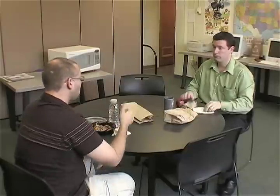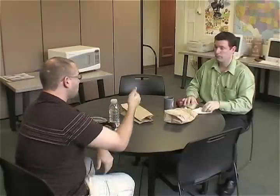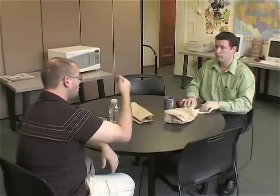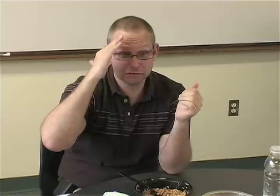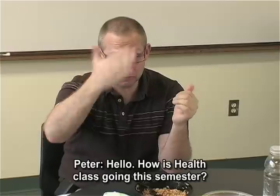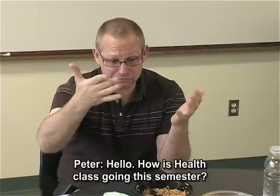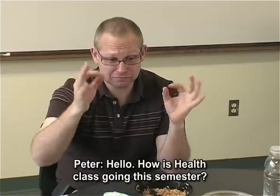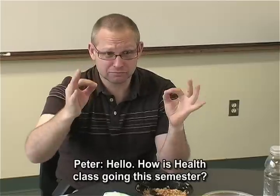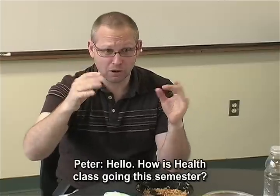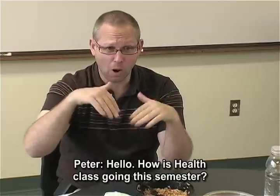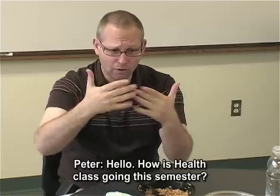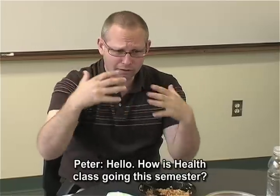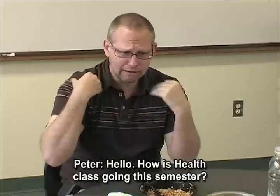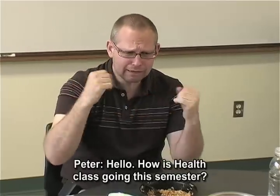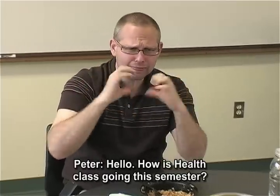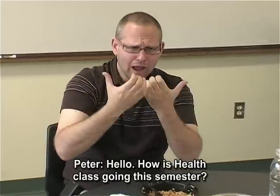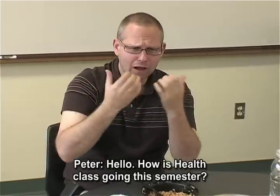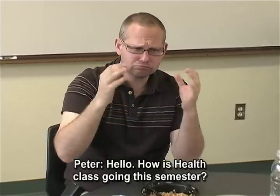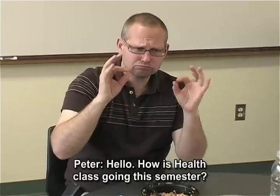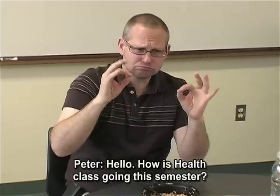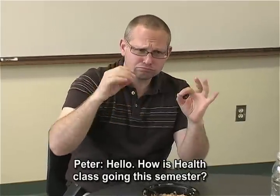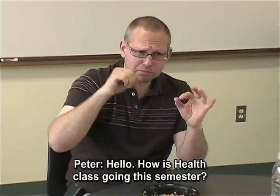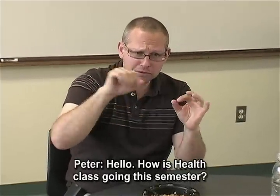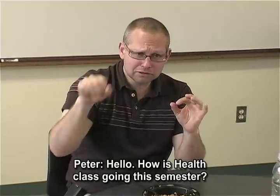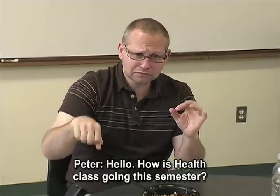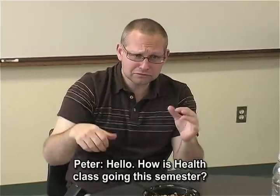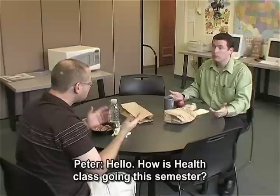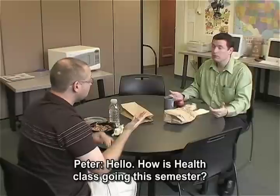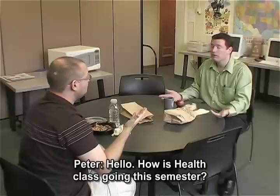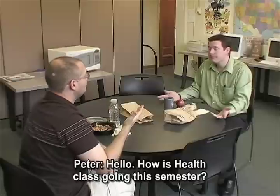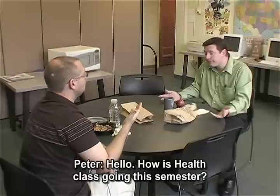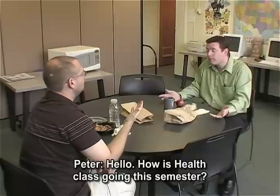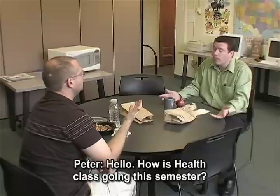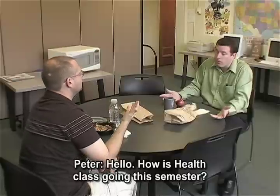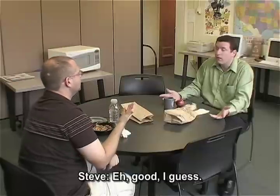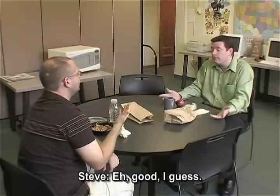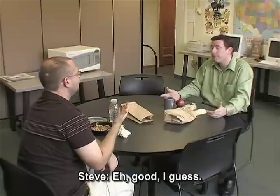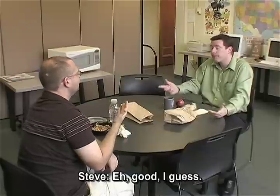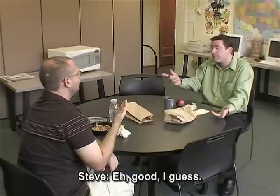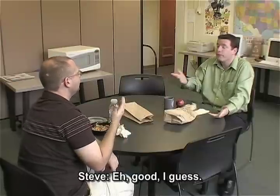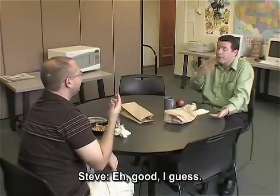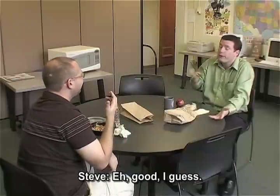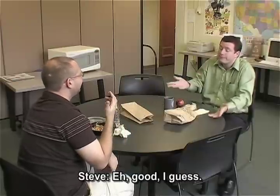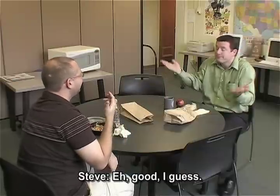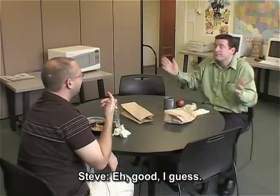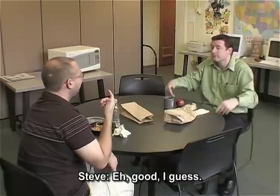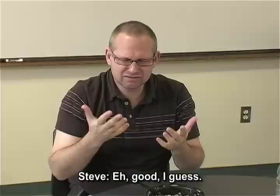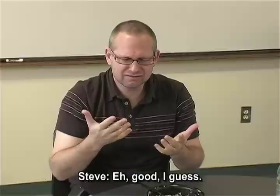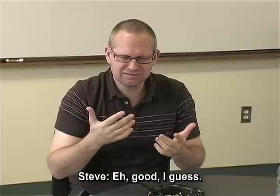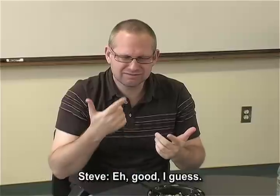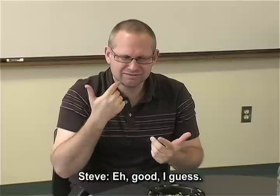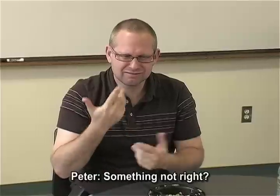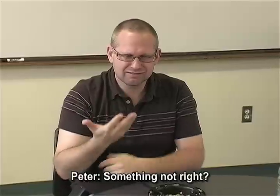Hello. How's health class going this semester? Eh, good, I guess. Something not right?